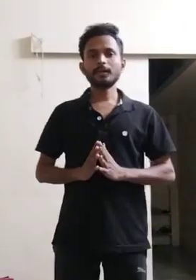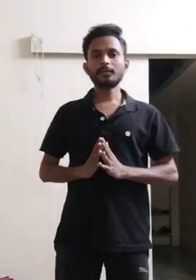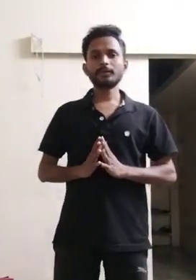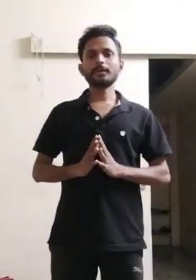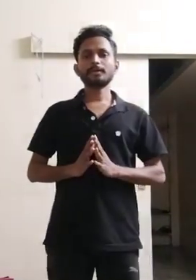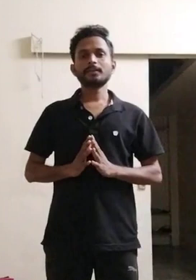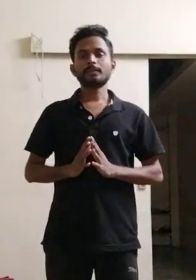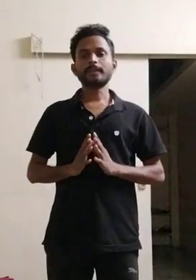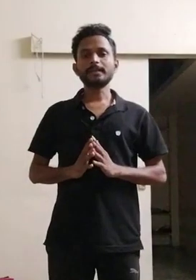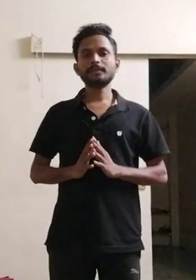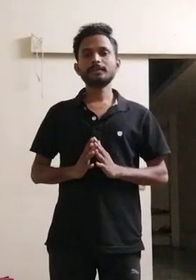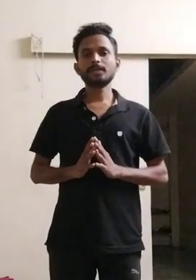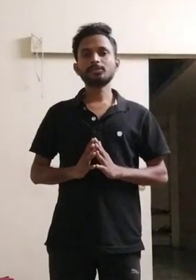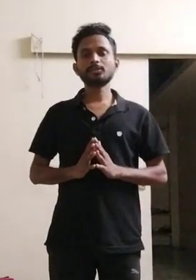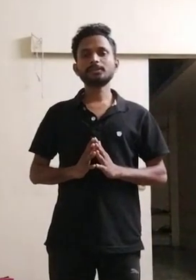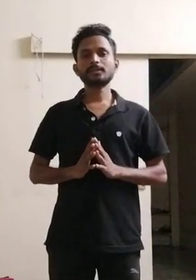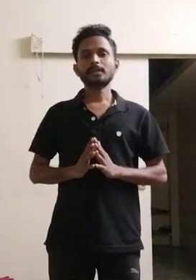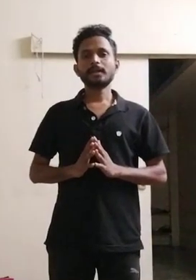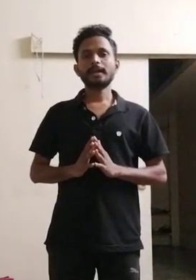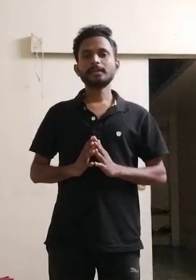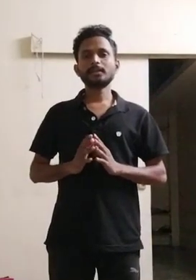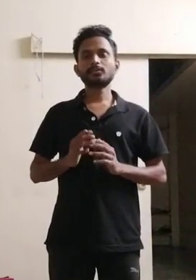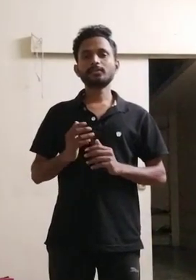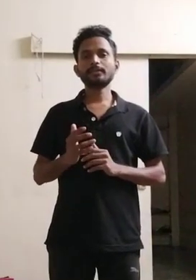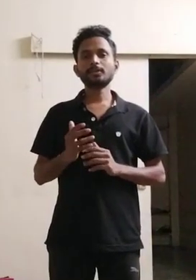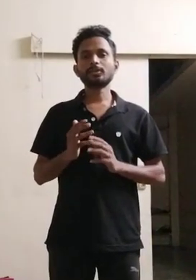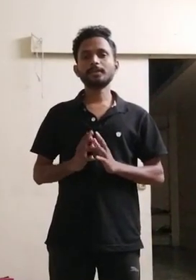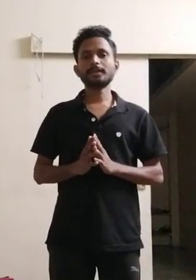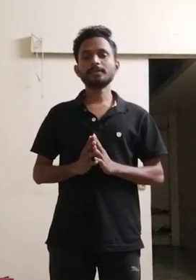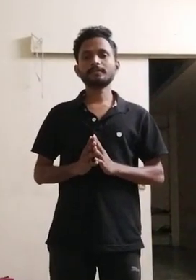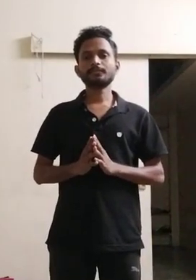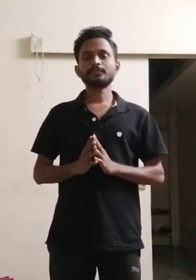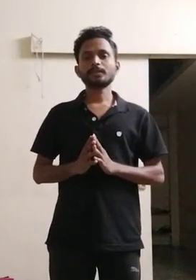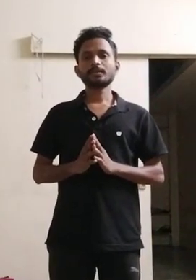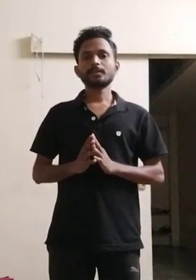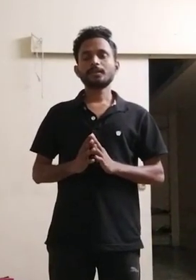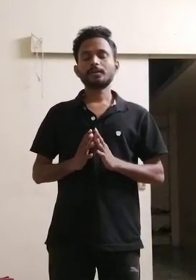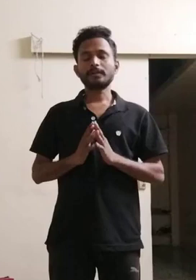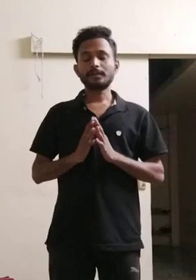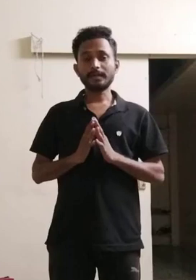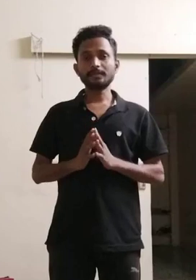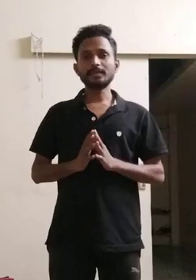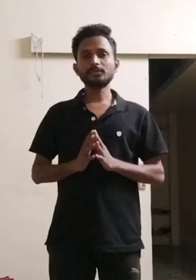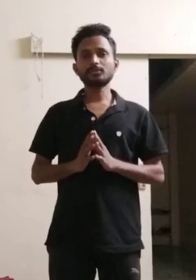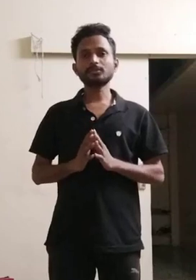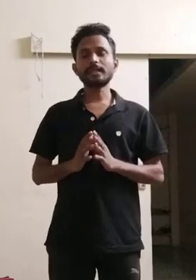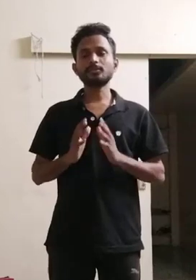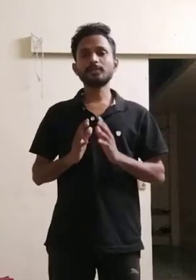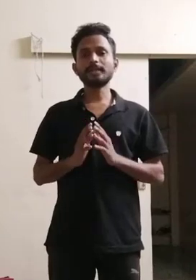Hello everyone, my name is Ashutosh and today video topic is my name is Ashutosh and today date